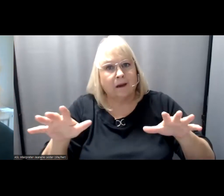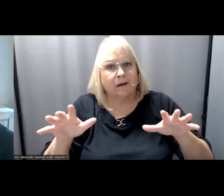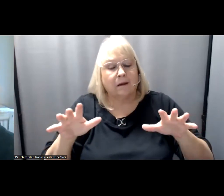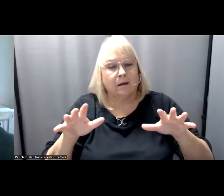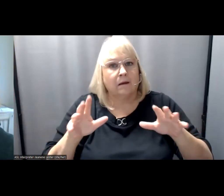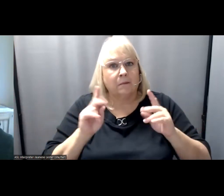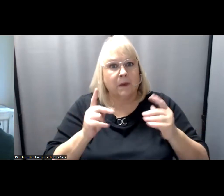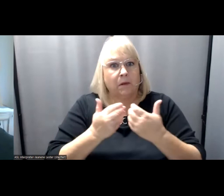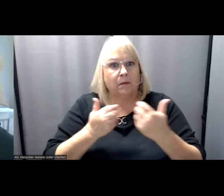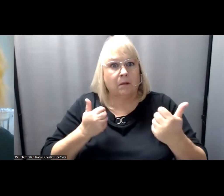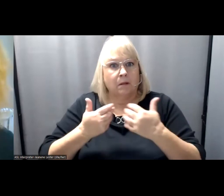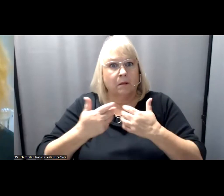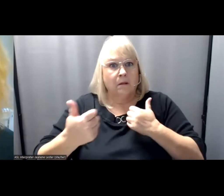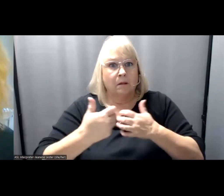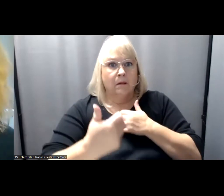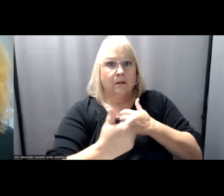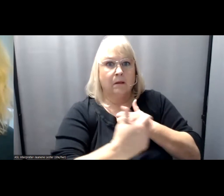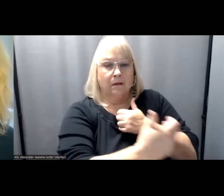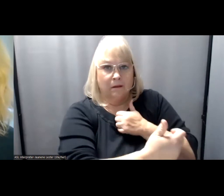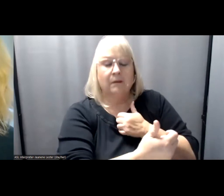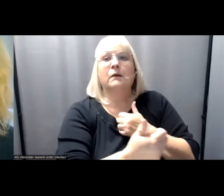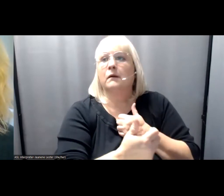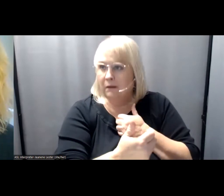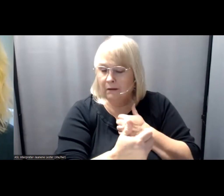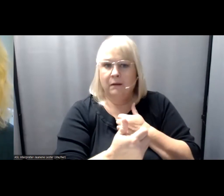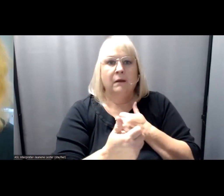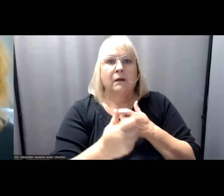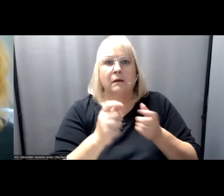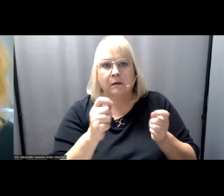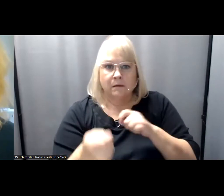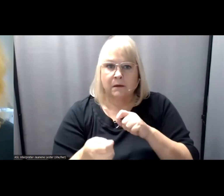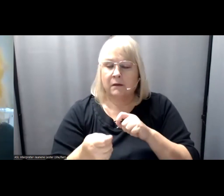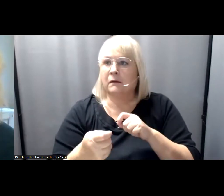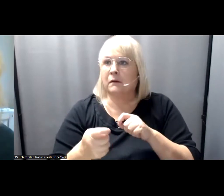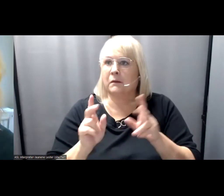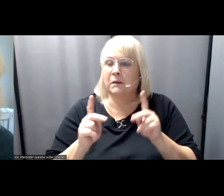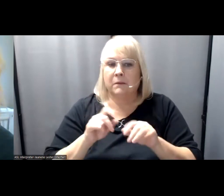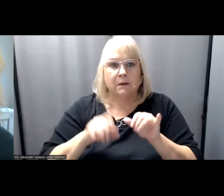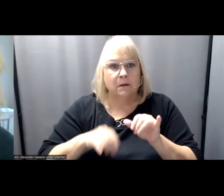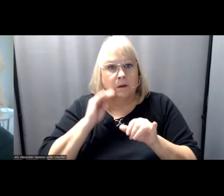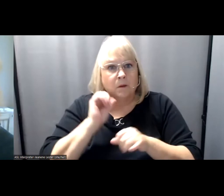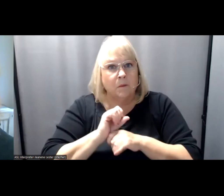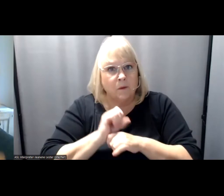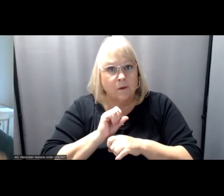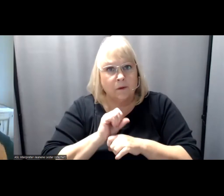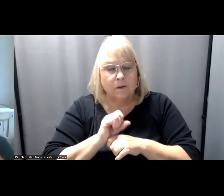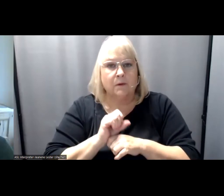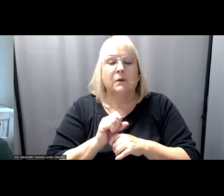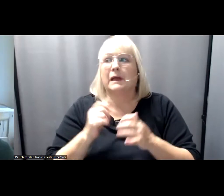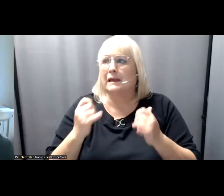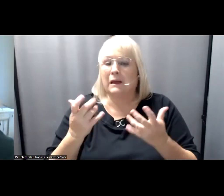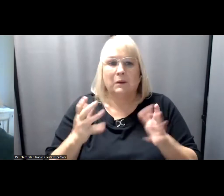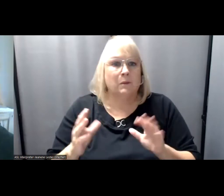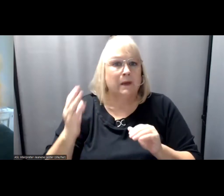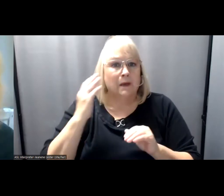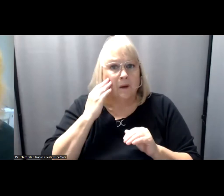meetings even more efficient and organized, yeah? Here's how we can get a quick win. Since we know that